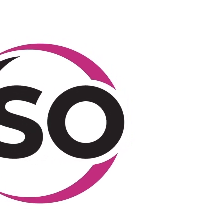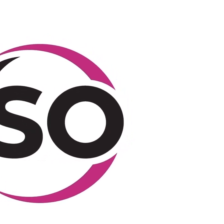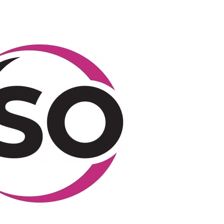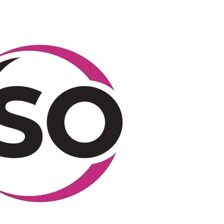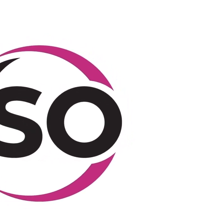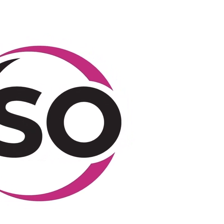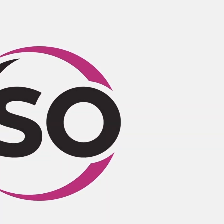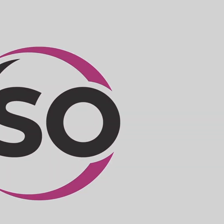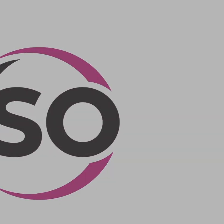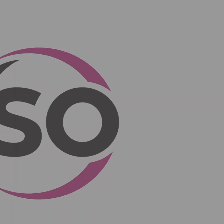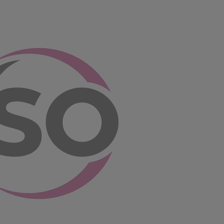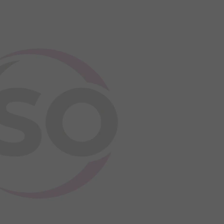VSO